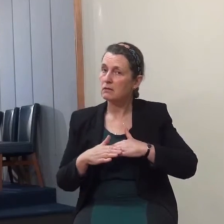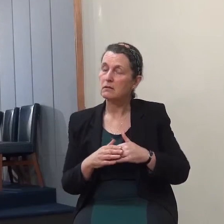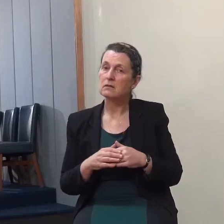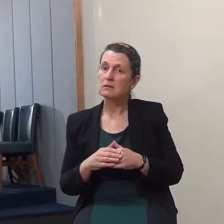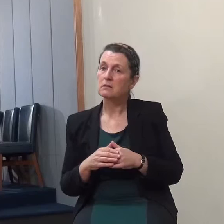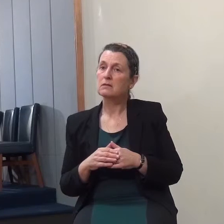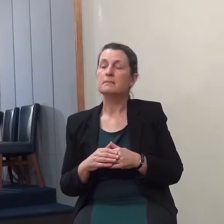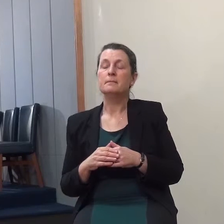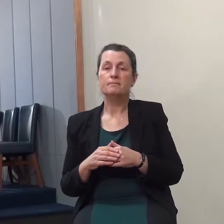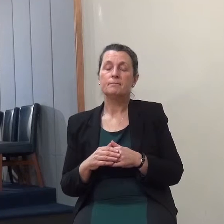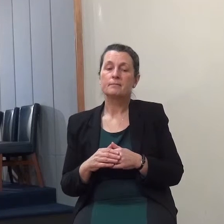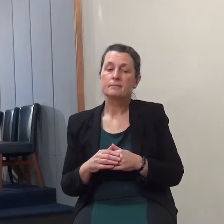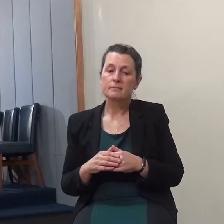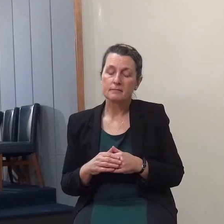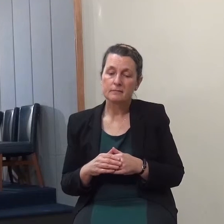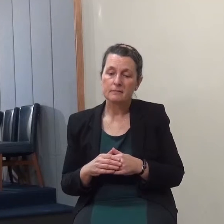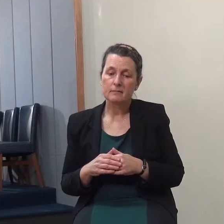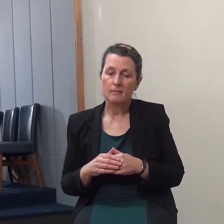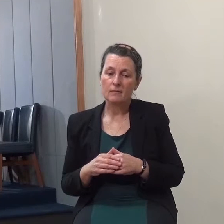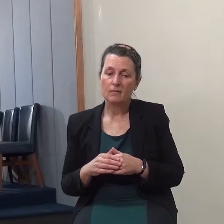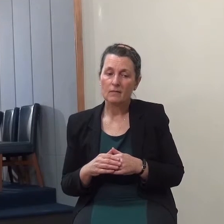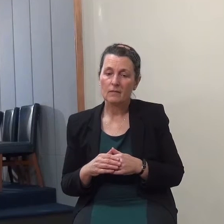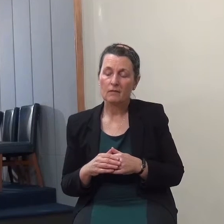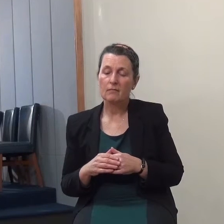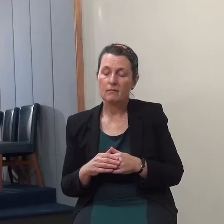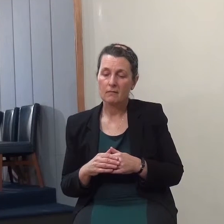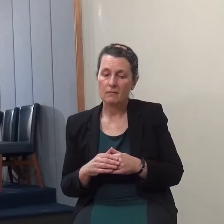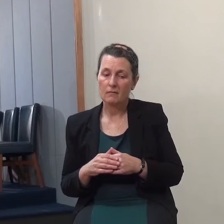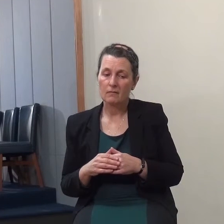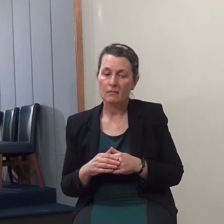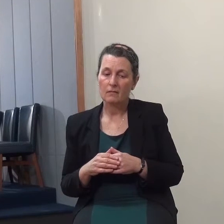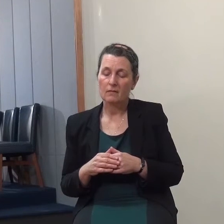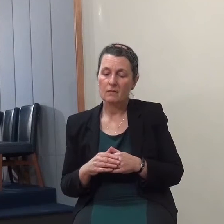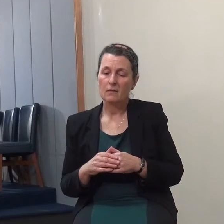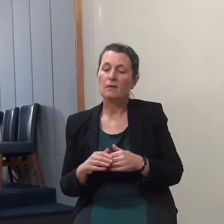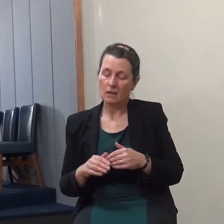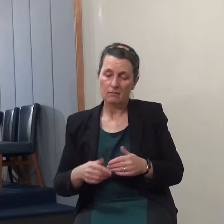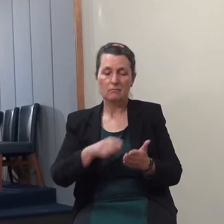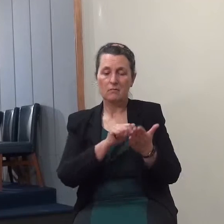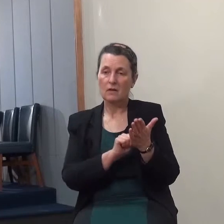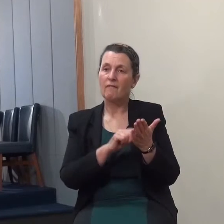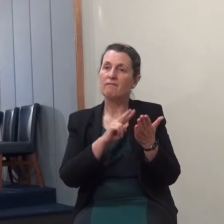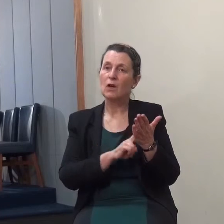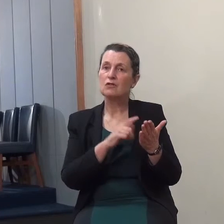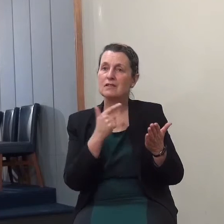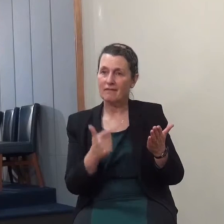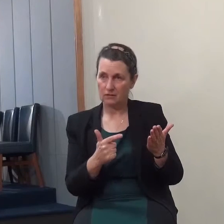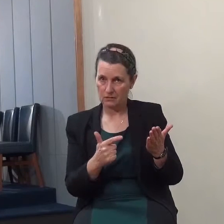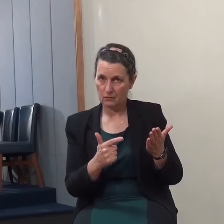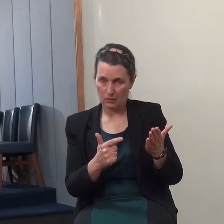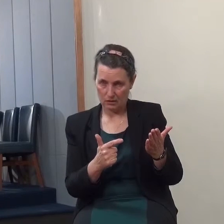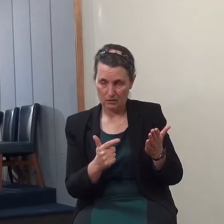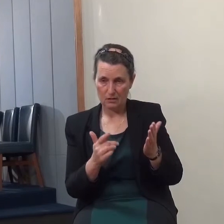the public declaration of his policies and standards. But verse 7 is the transition to